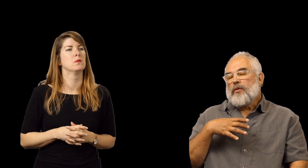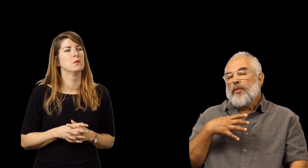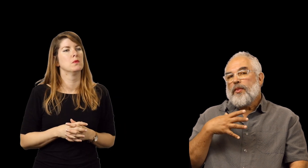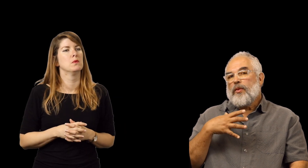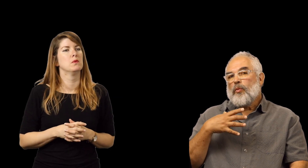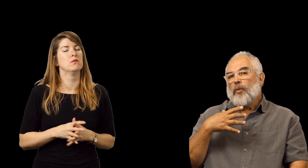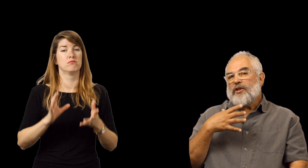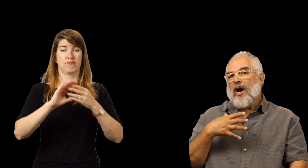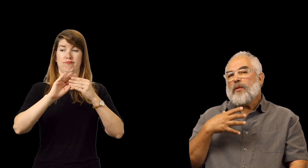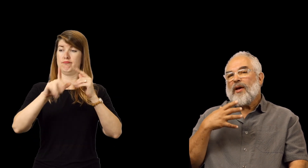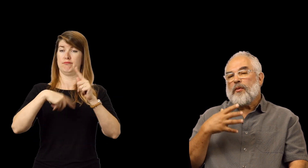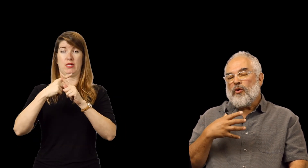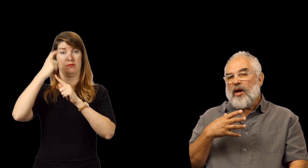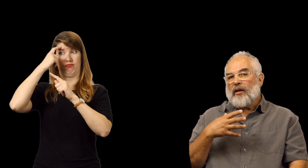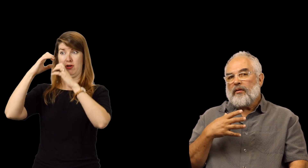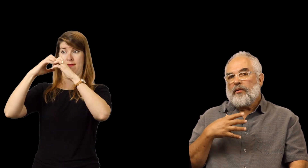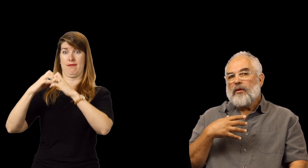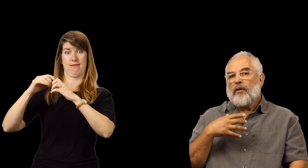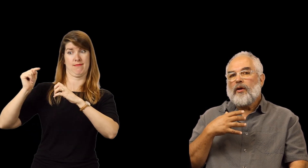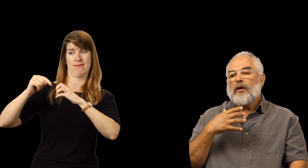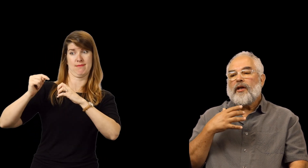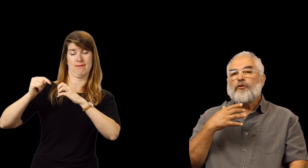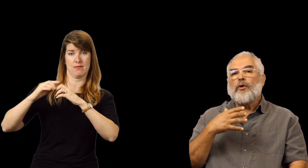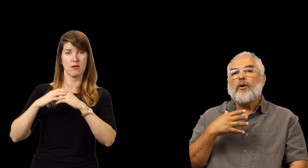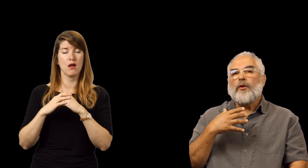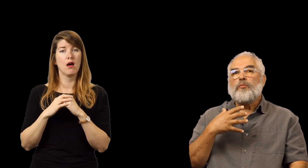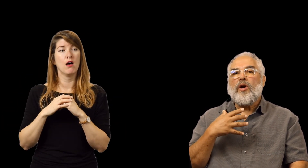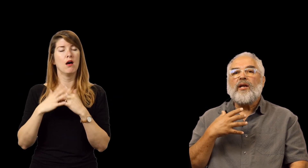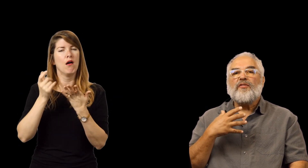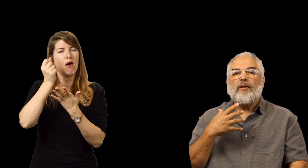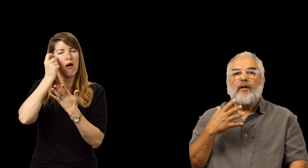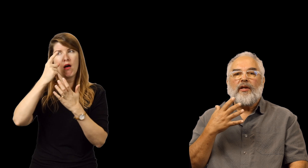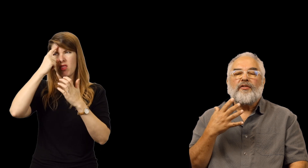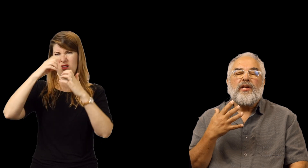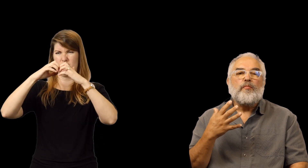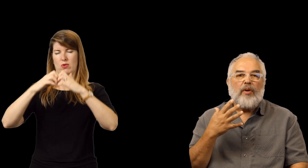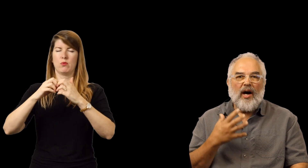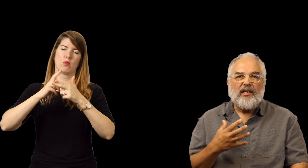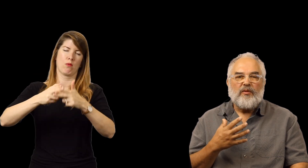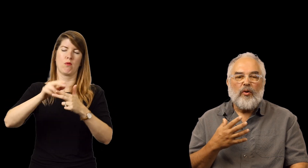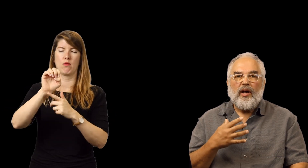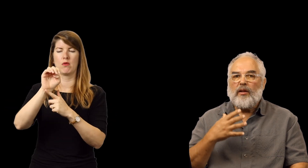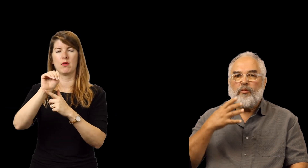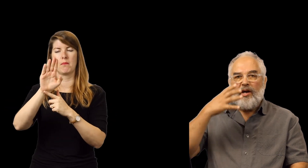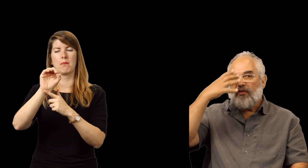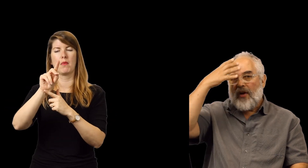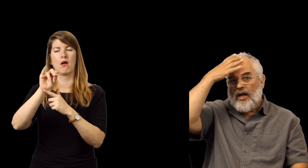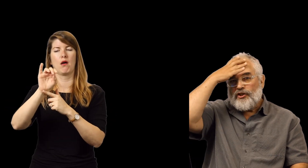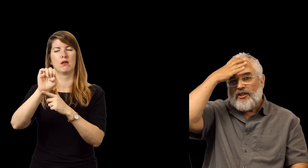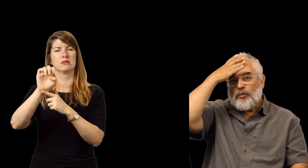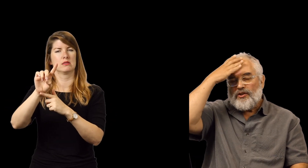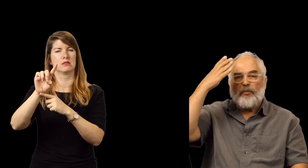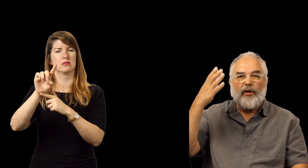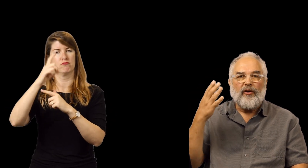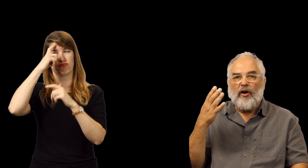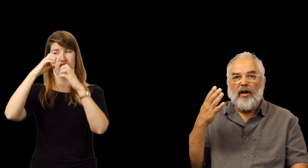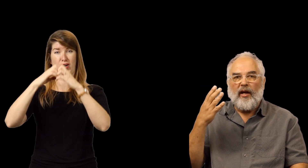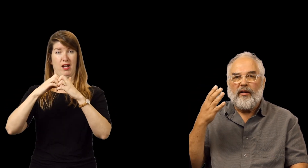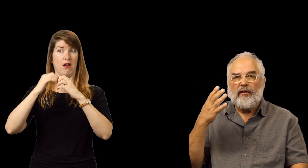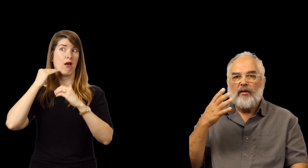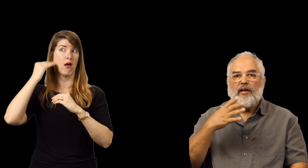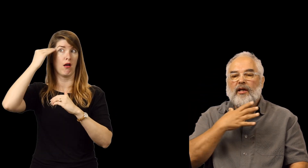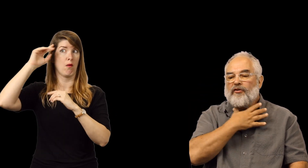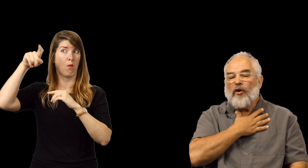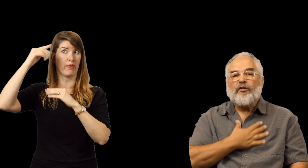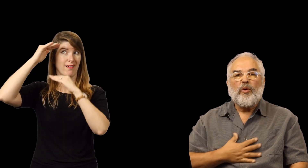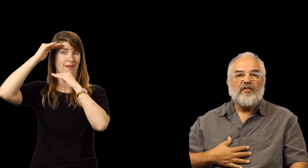So when we talk about the brain, it's the embodied brain. The brain is not just what's up here in our